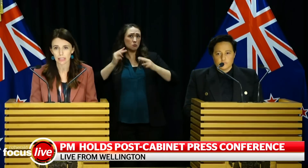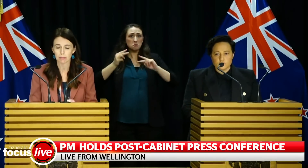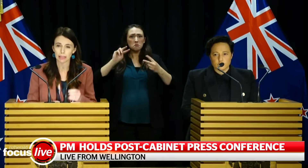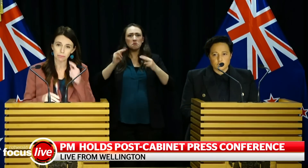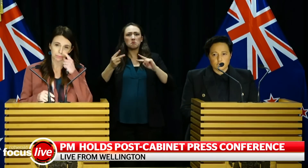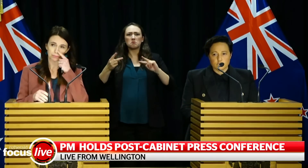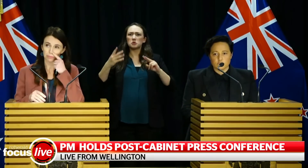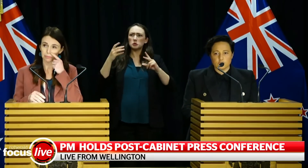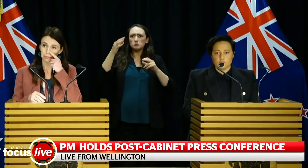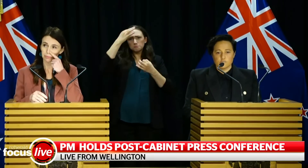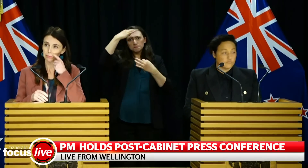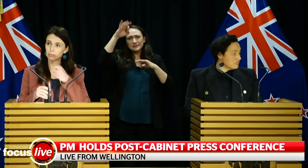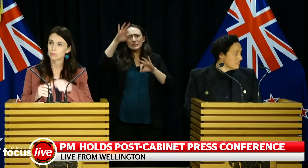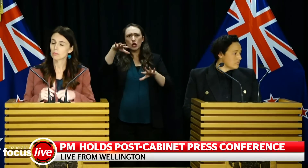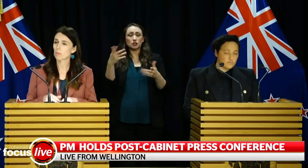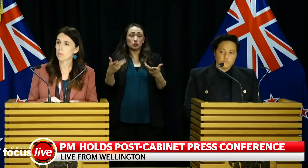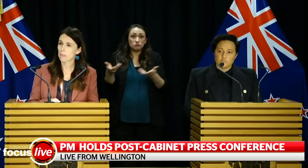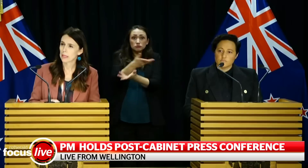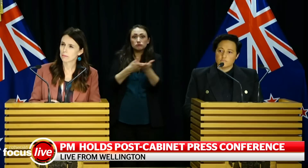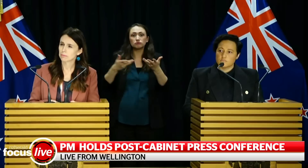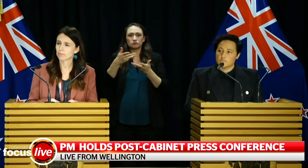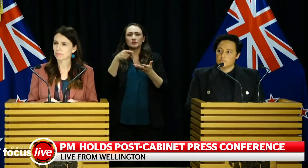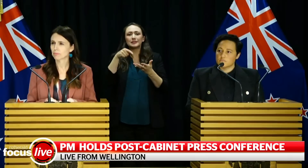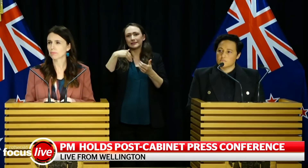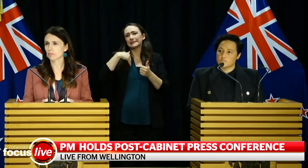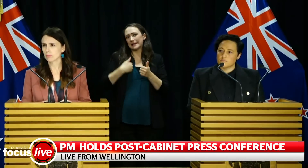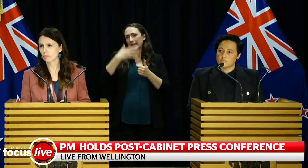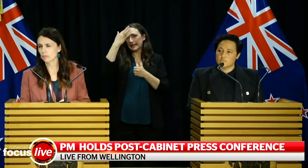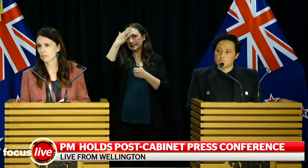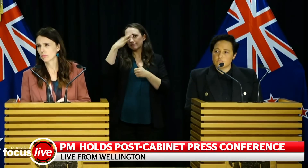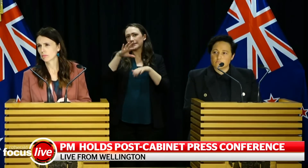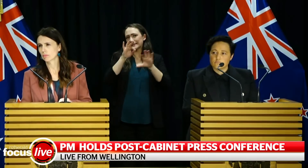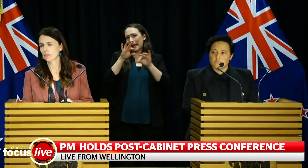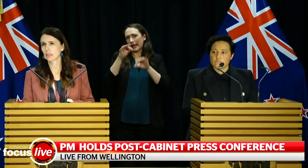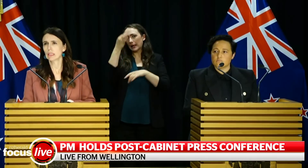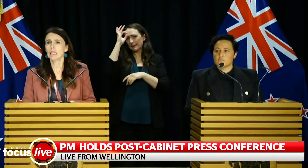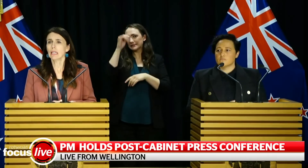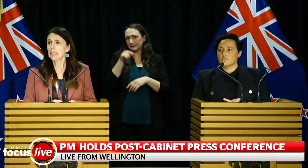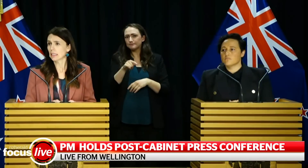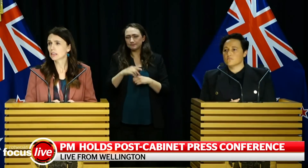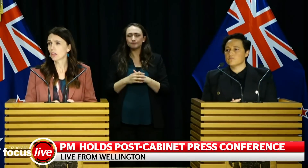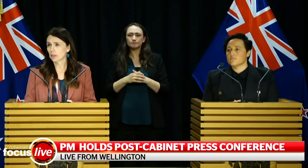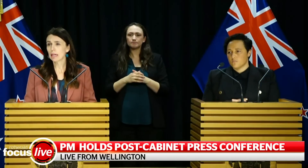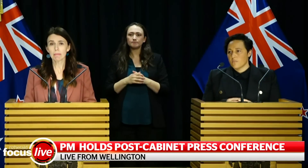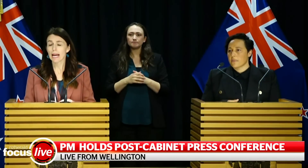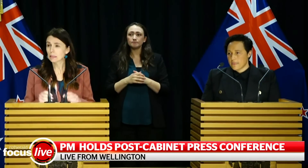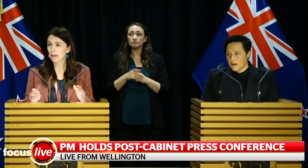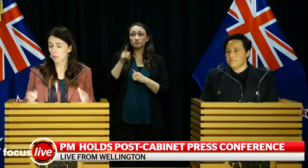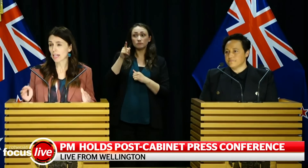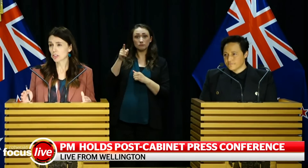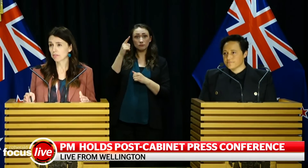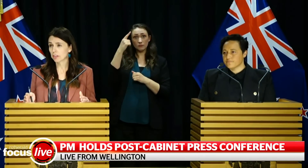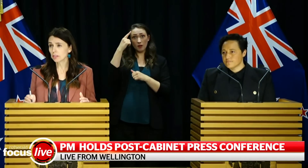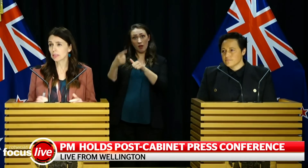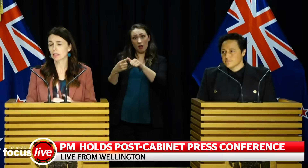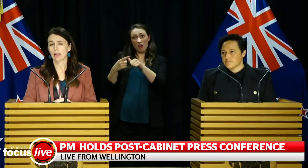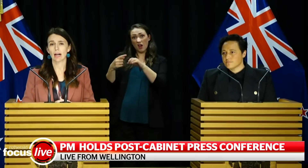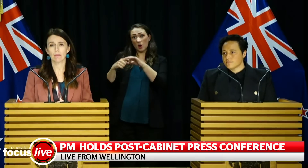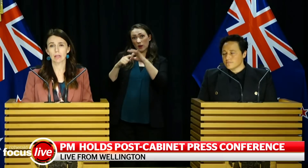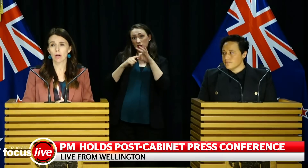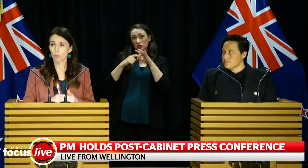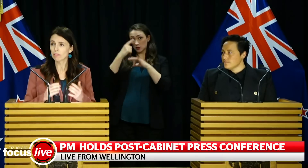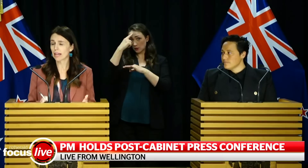conversation at Select Committee. Say that the police's view is that threshold of $30,000 should be lower, or Yeah, so there has been a range of